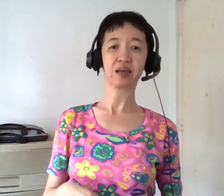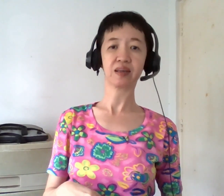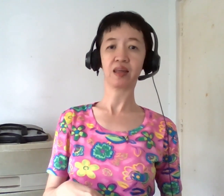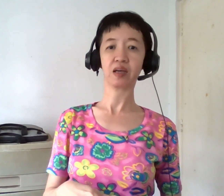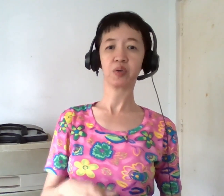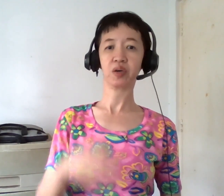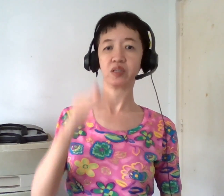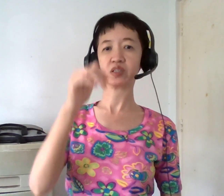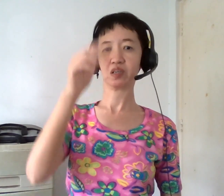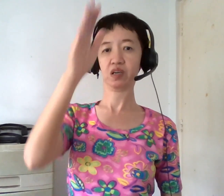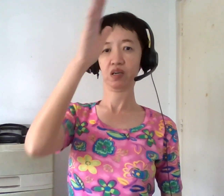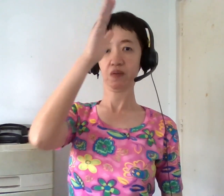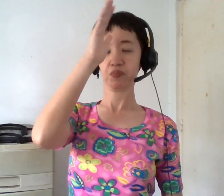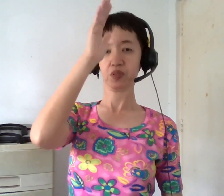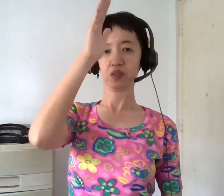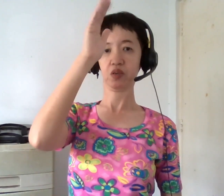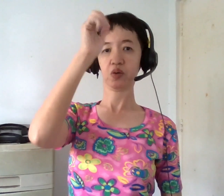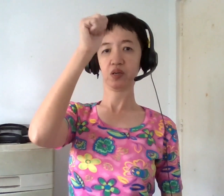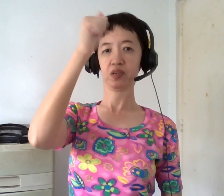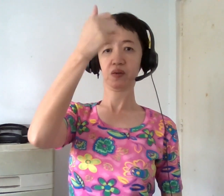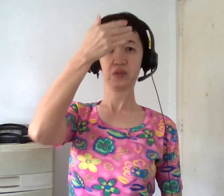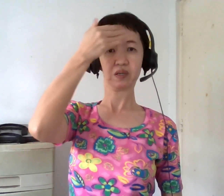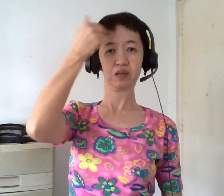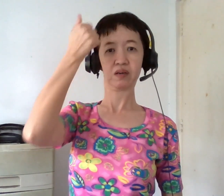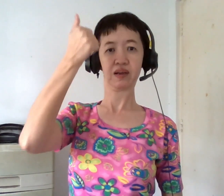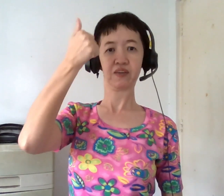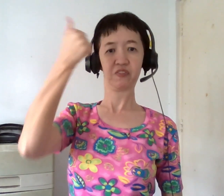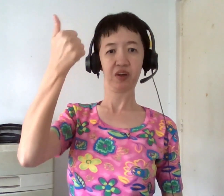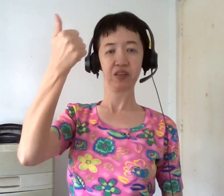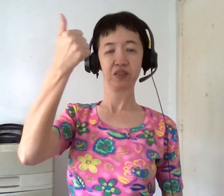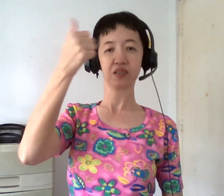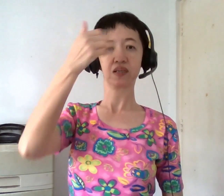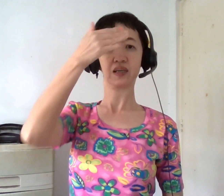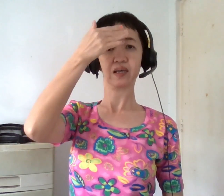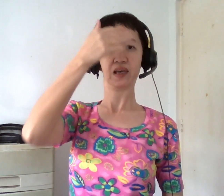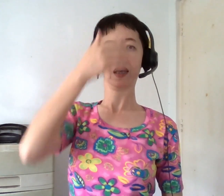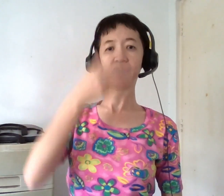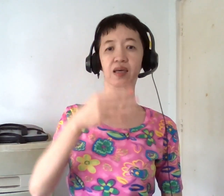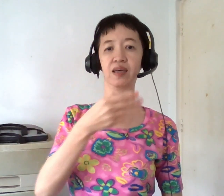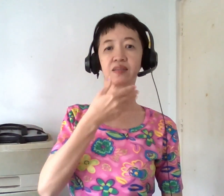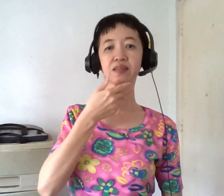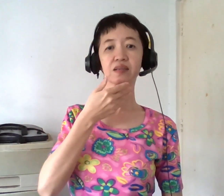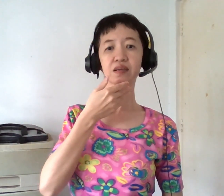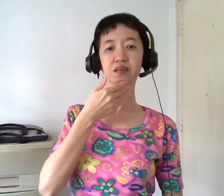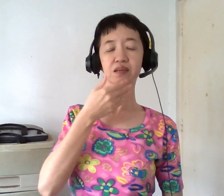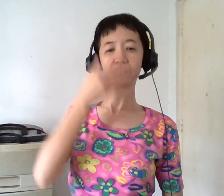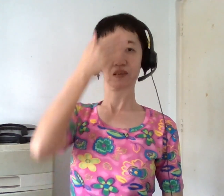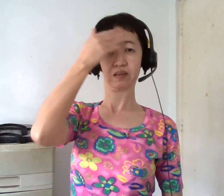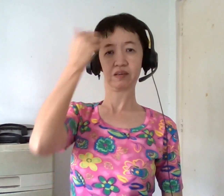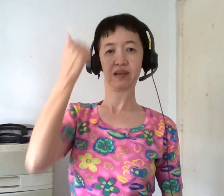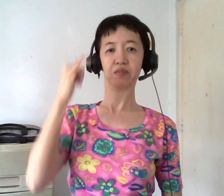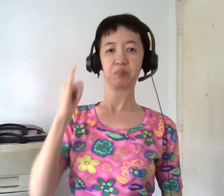Sign Language, your grandfather and